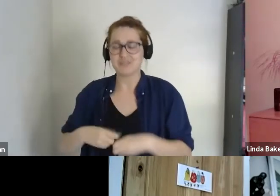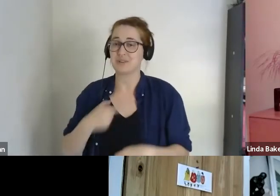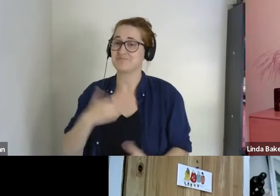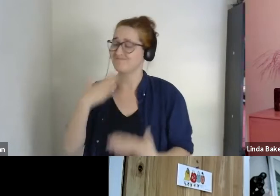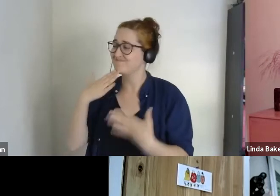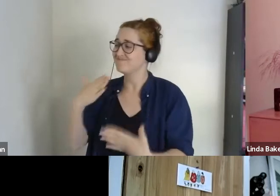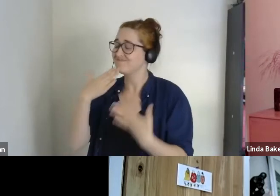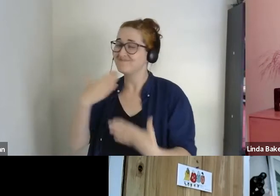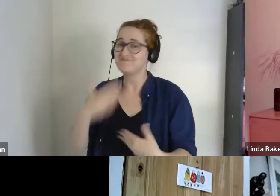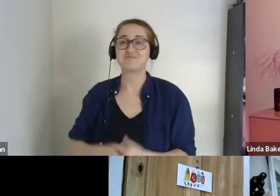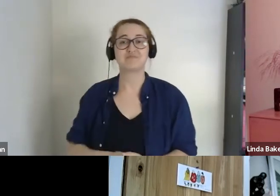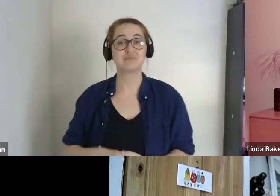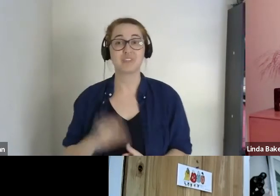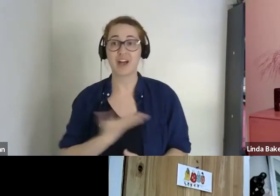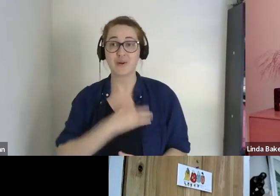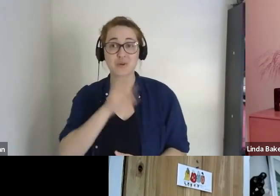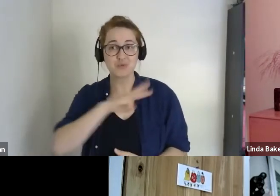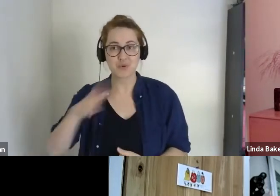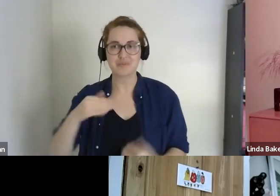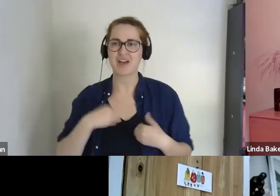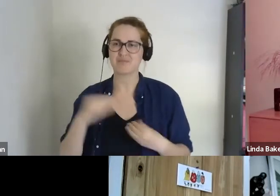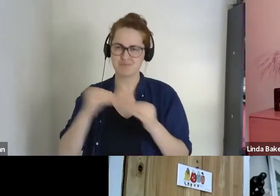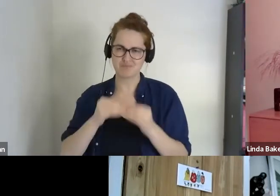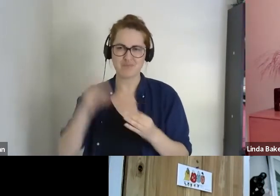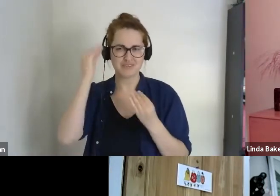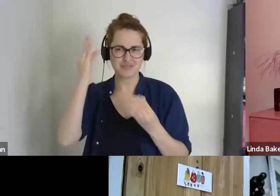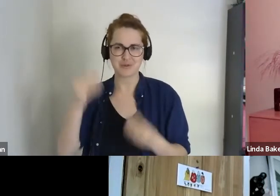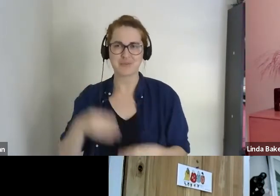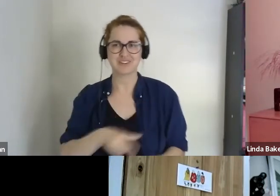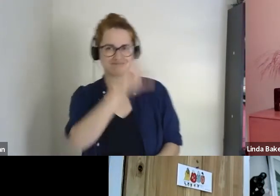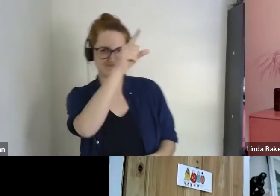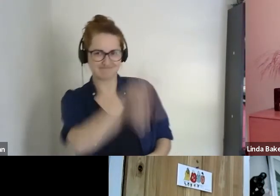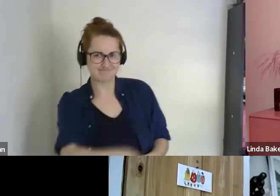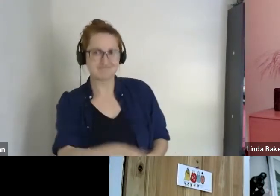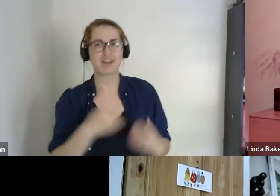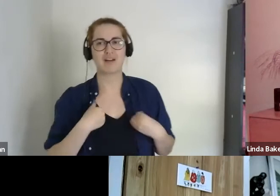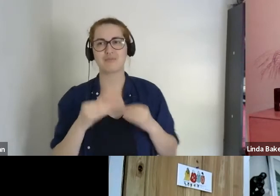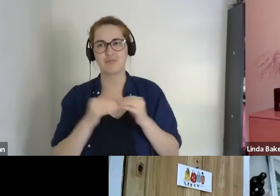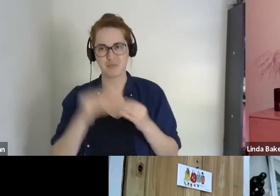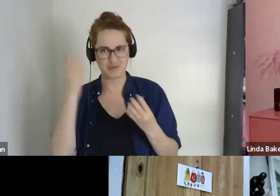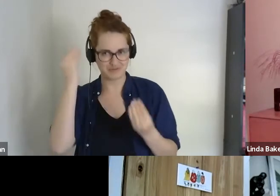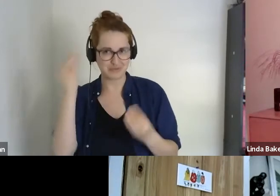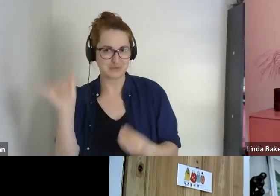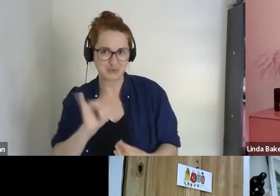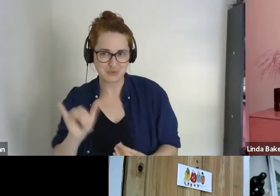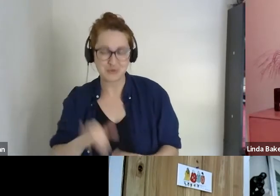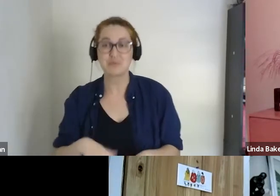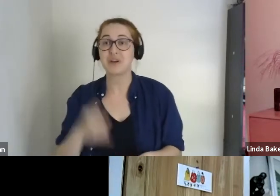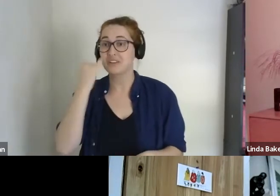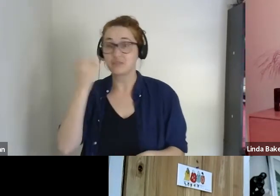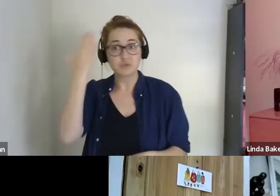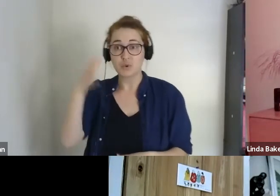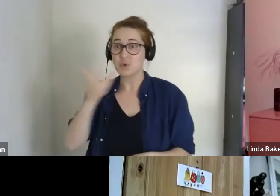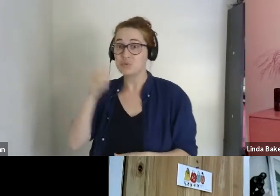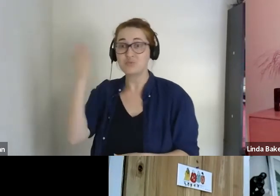can read on our website more about her. There's more about her here, but please know, if you don't know Bonnie, that she's the National